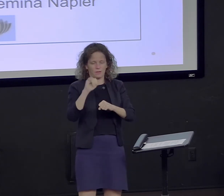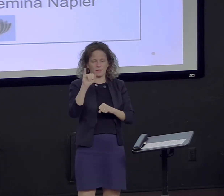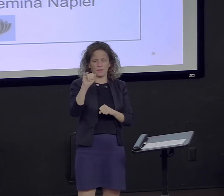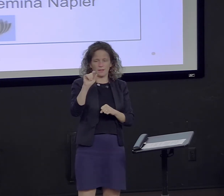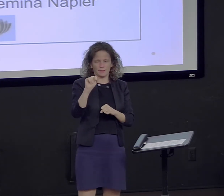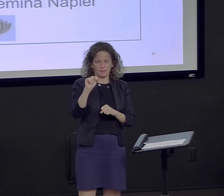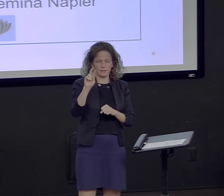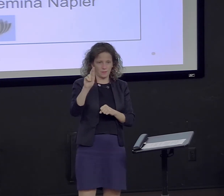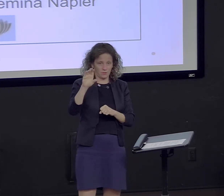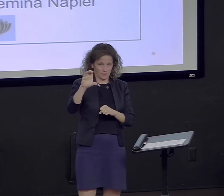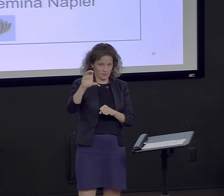and Research,